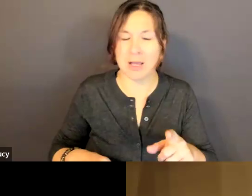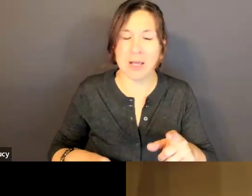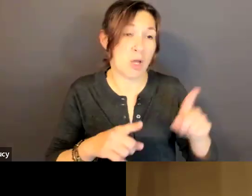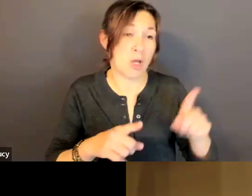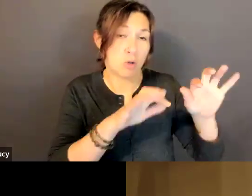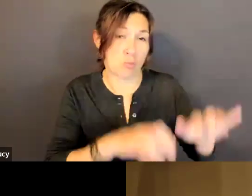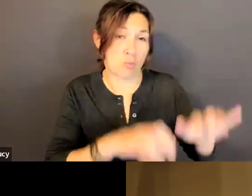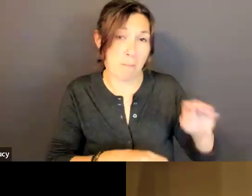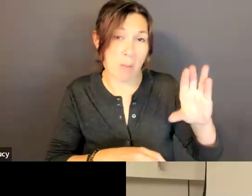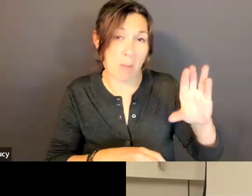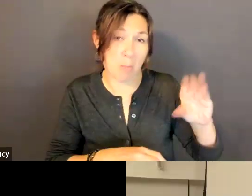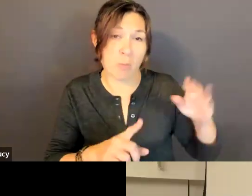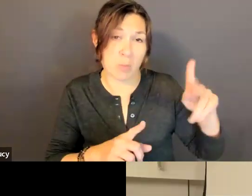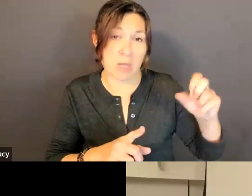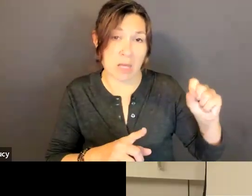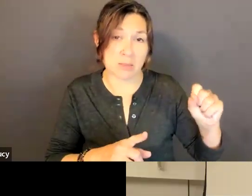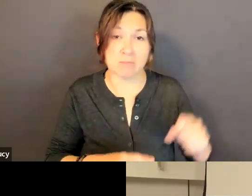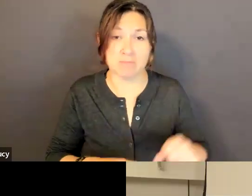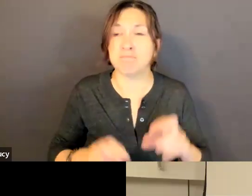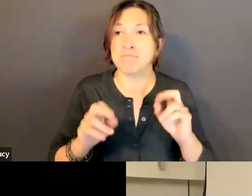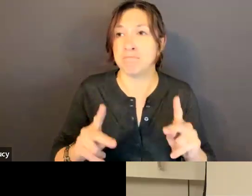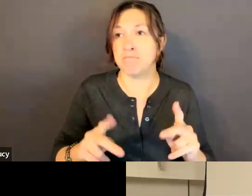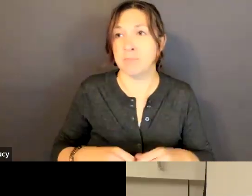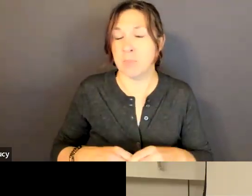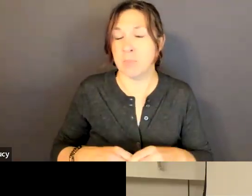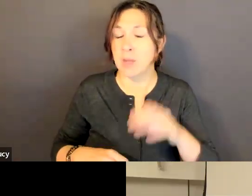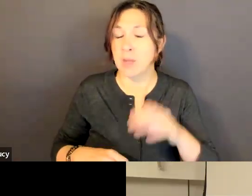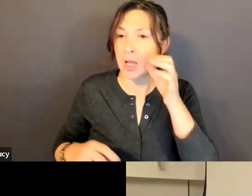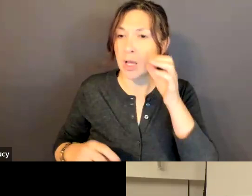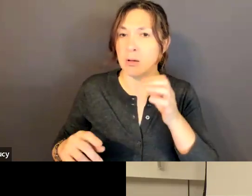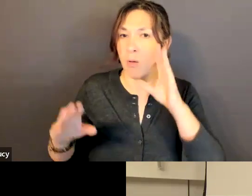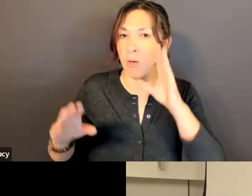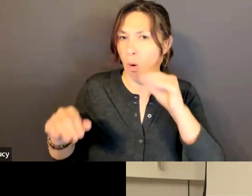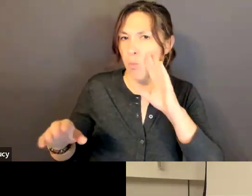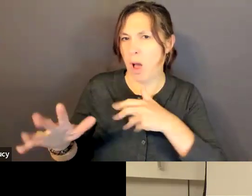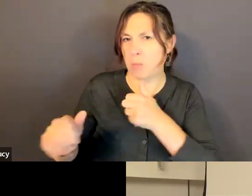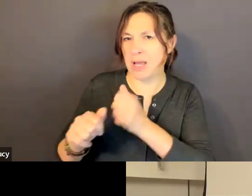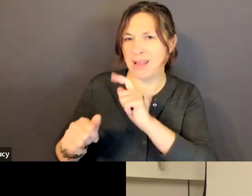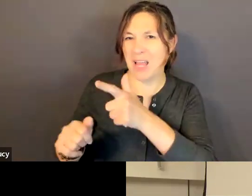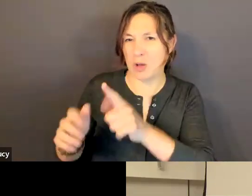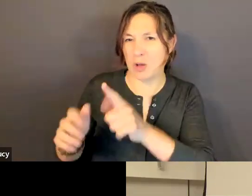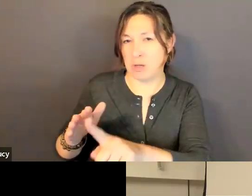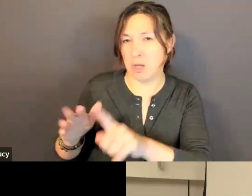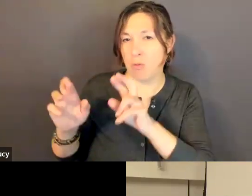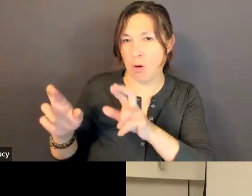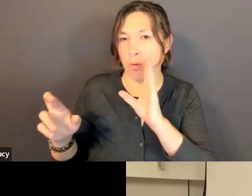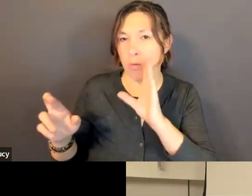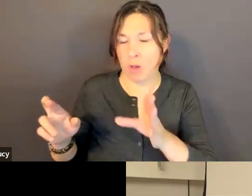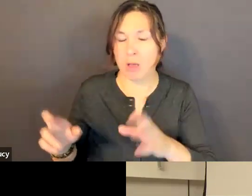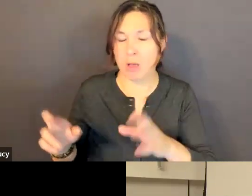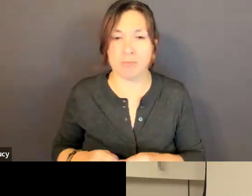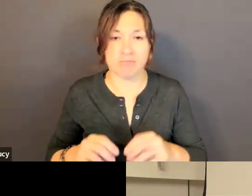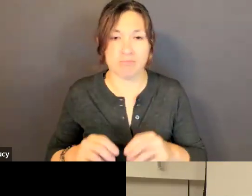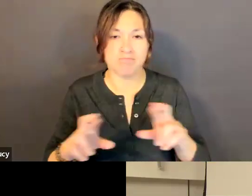Yes. I hear you. Yeah, hear you, and I hope that we will be able to have some update at the retreat. Perfect. Just a sense of what